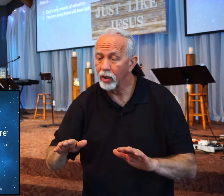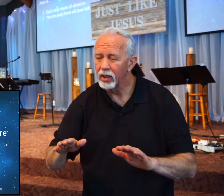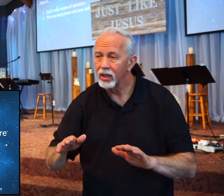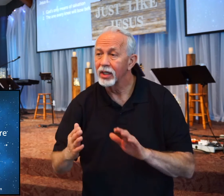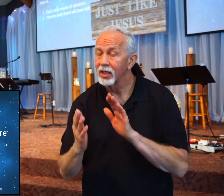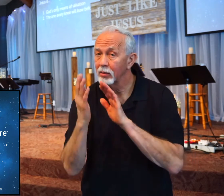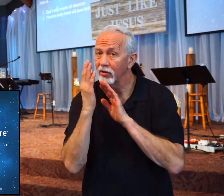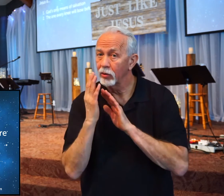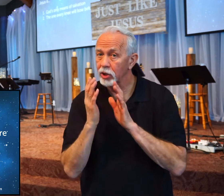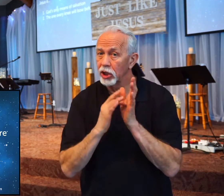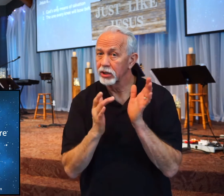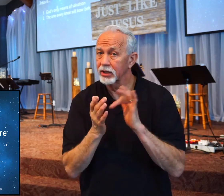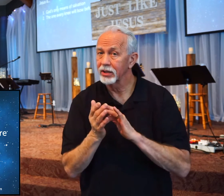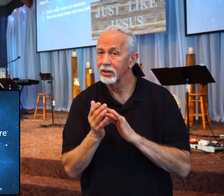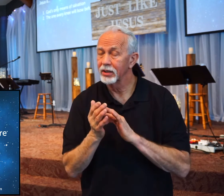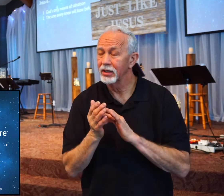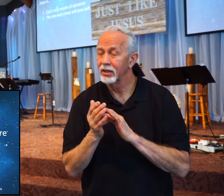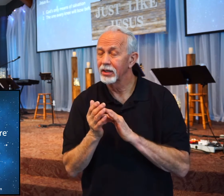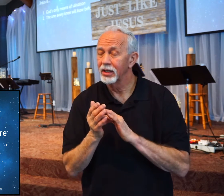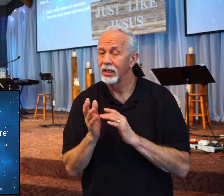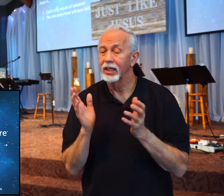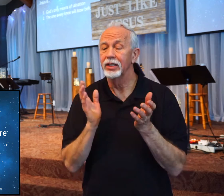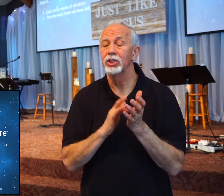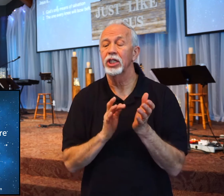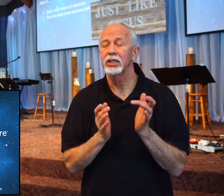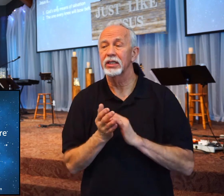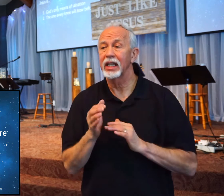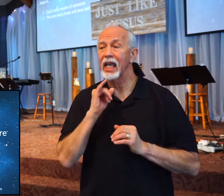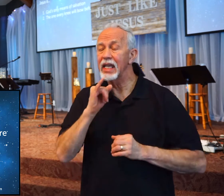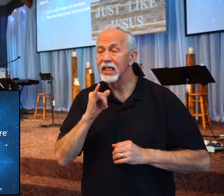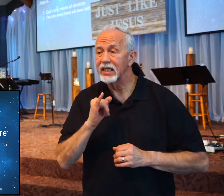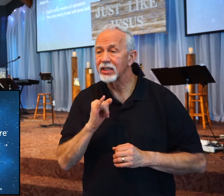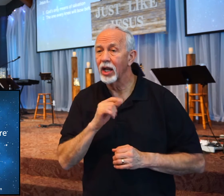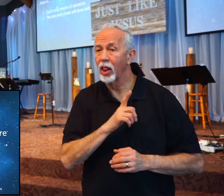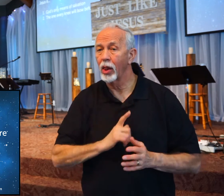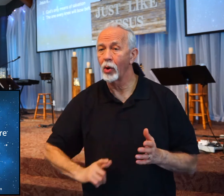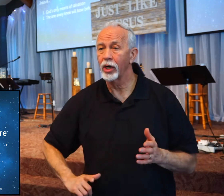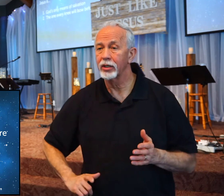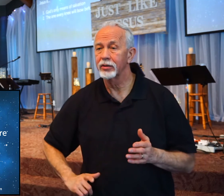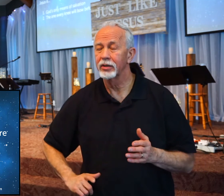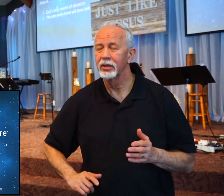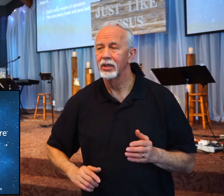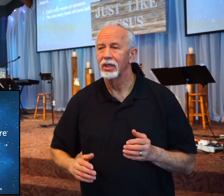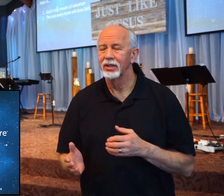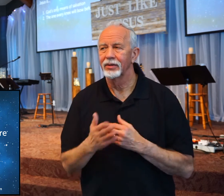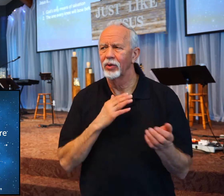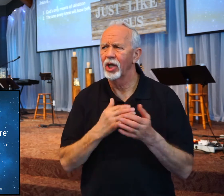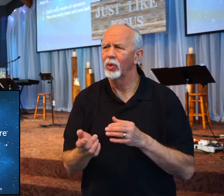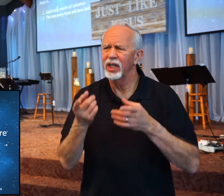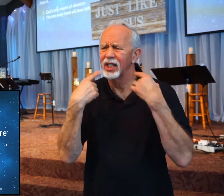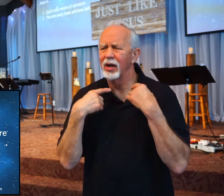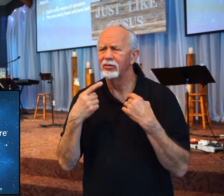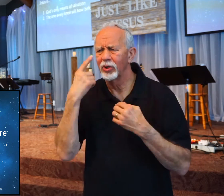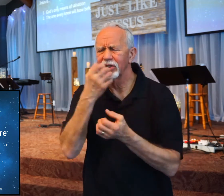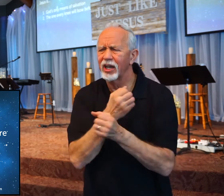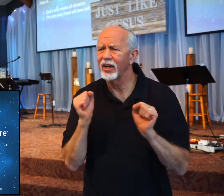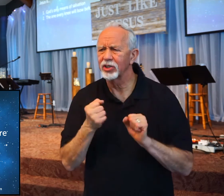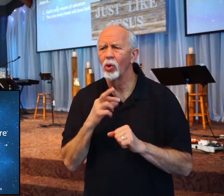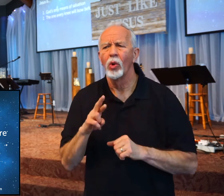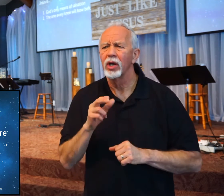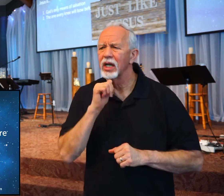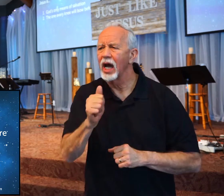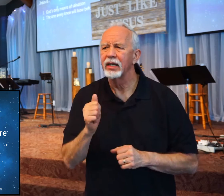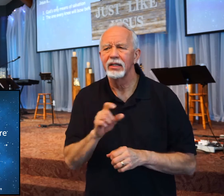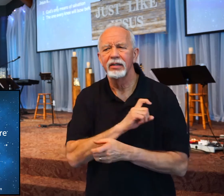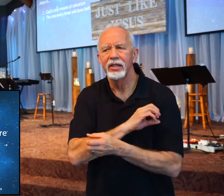before Jesus. Jesus is Lord. Whether we come to Him for salvation or not, nothing changes